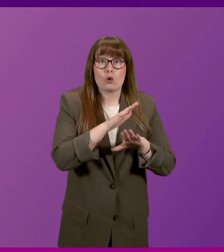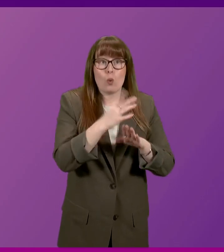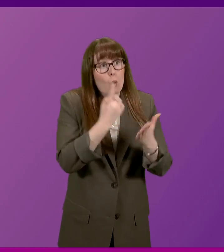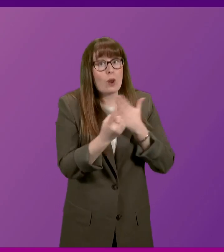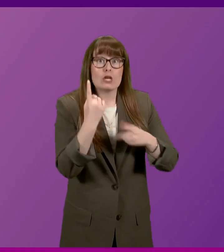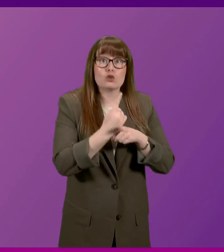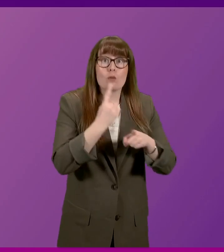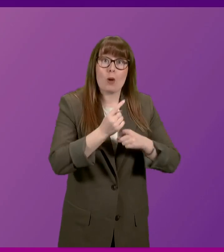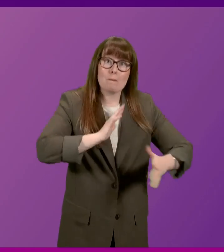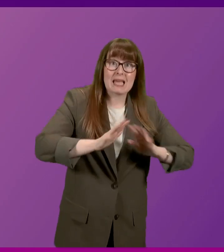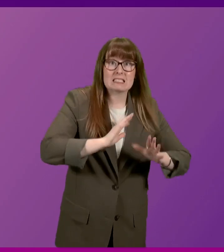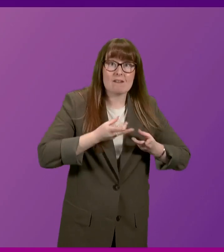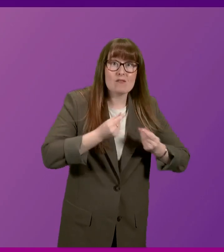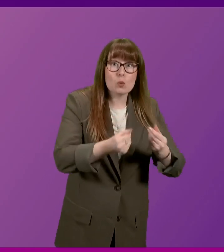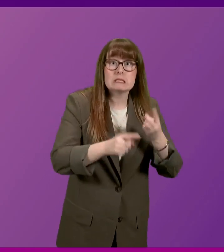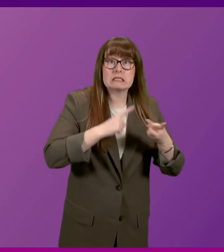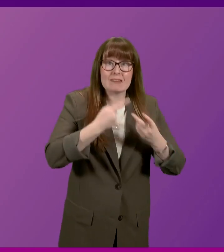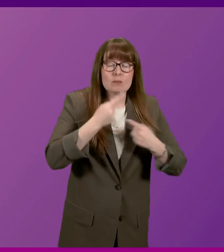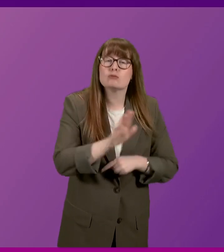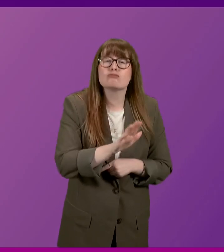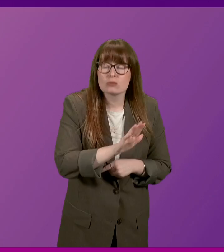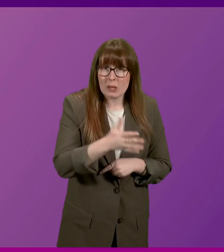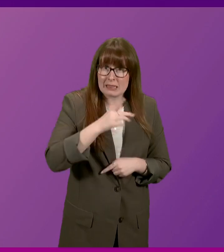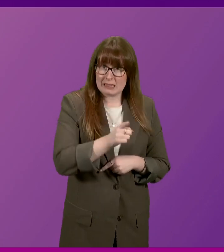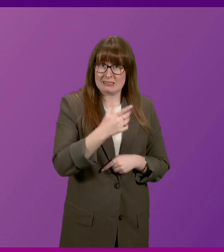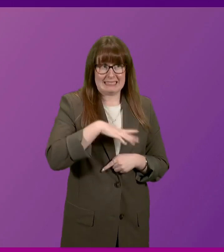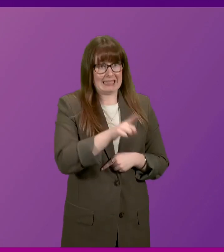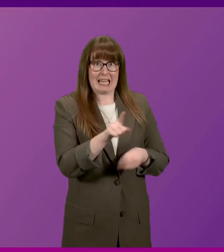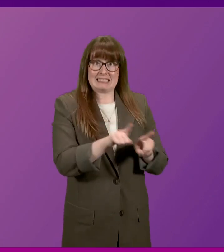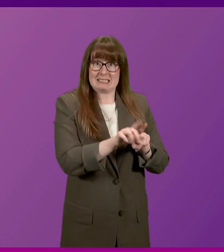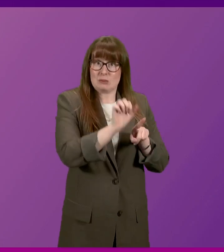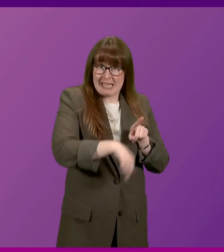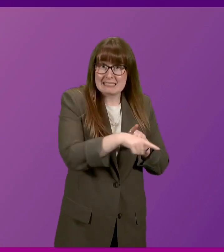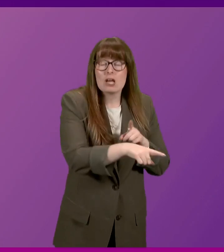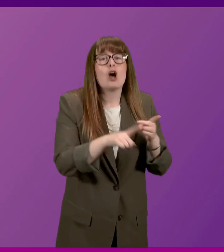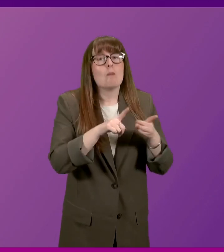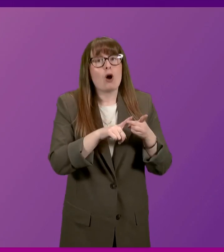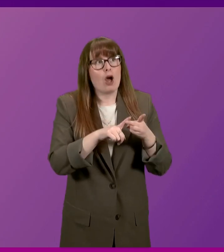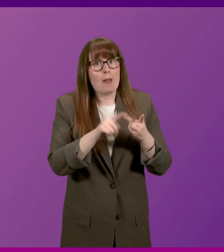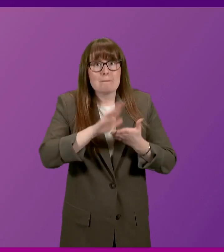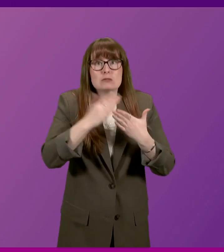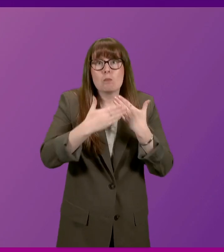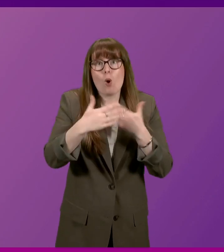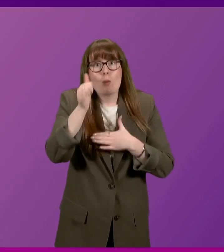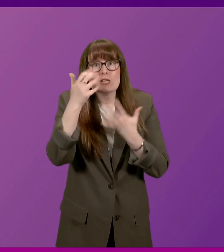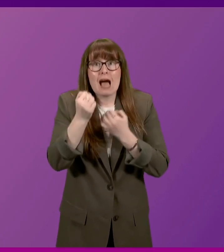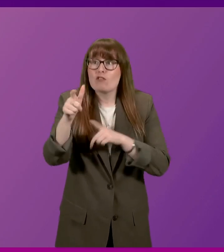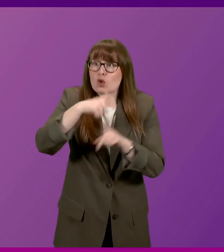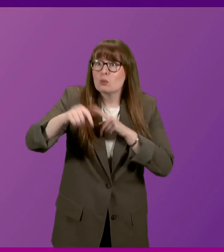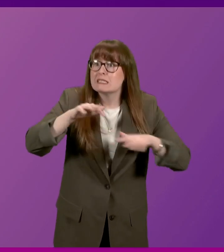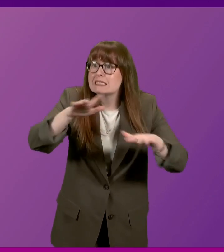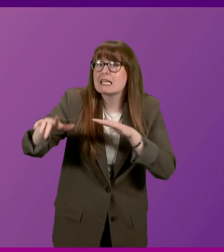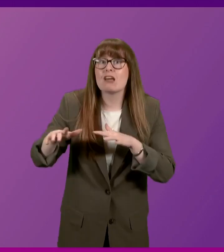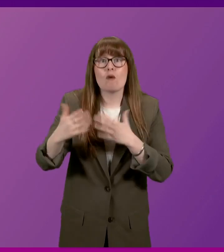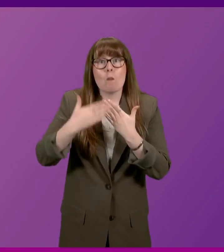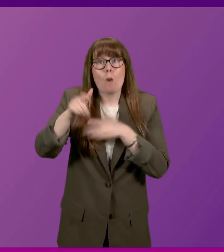BSL acquisition and information as early and education as early as possible, but this raises awareness in the wider community. If more